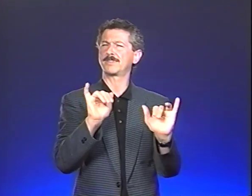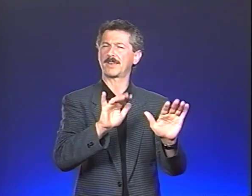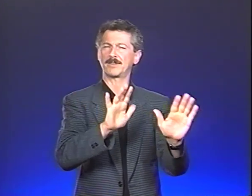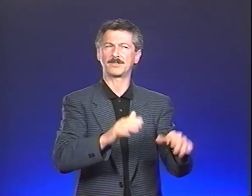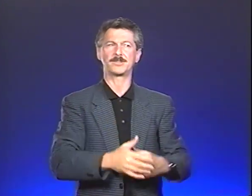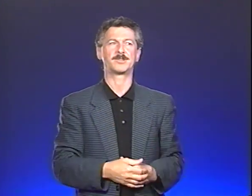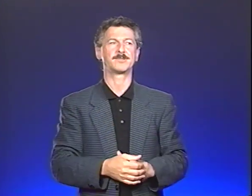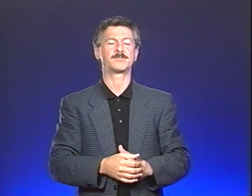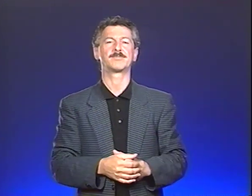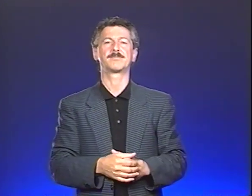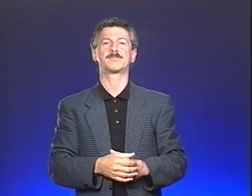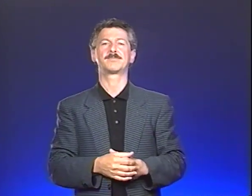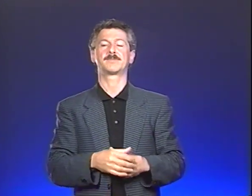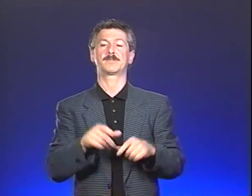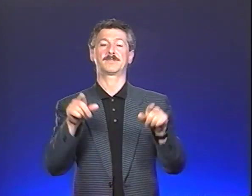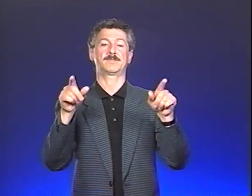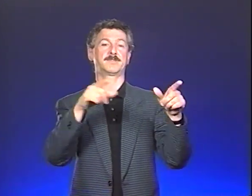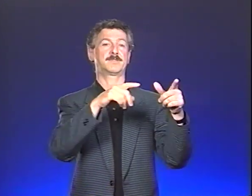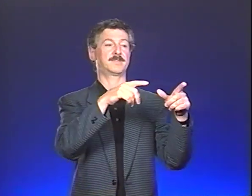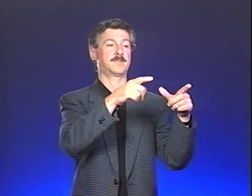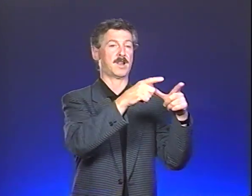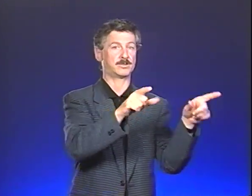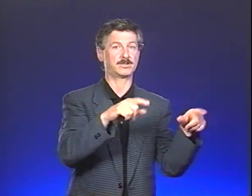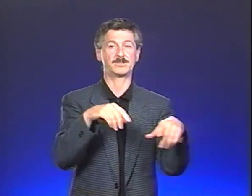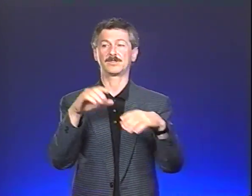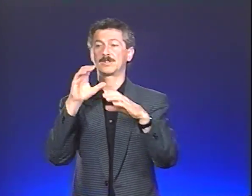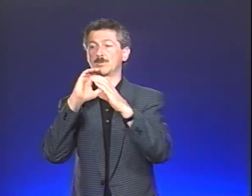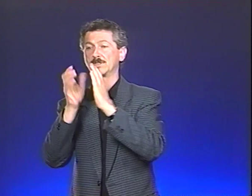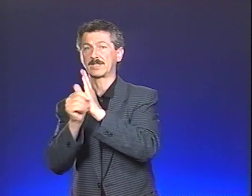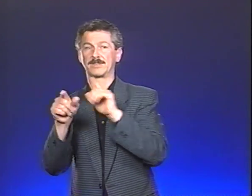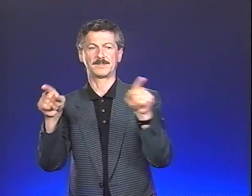although the signs used represent different aspects of the concept.